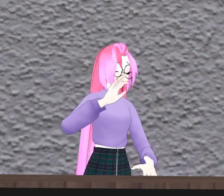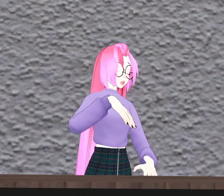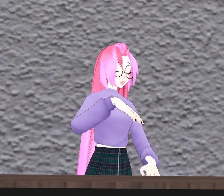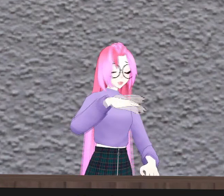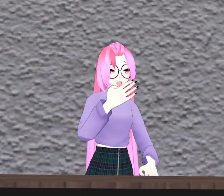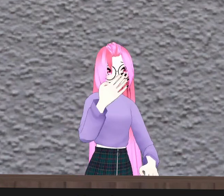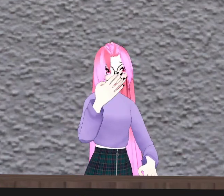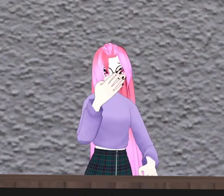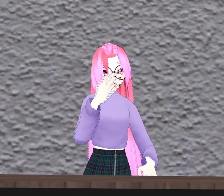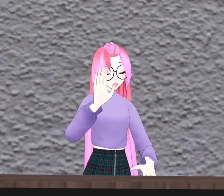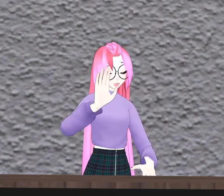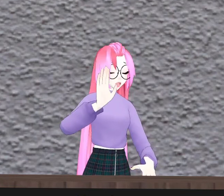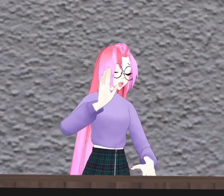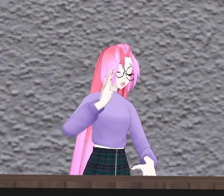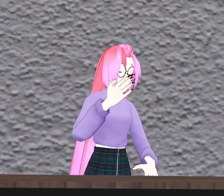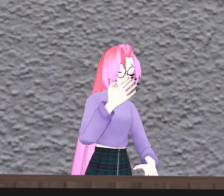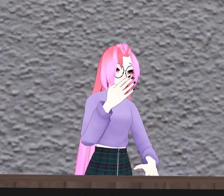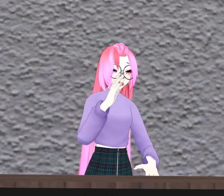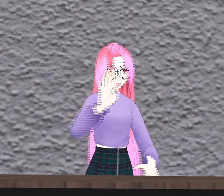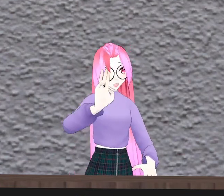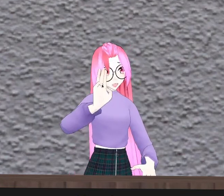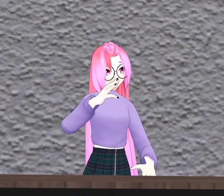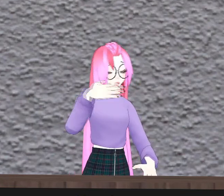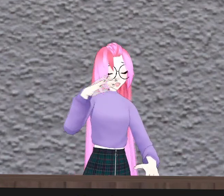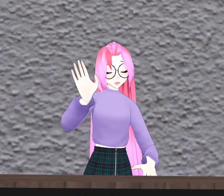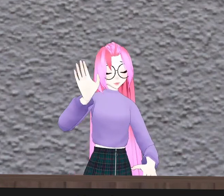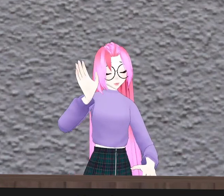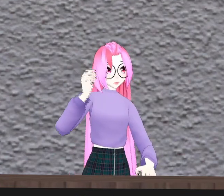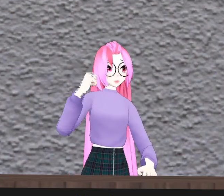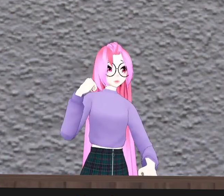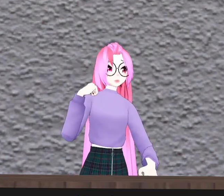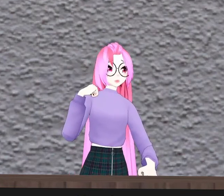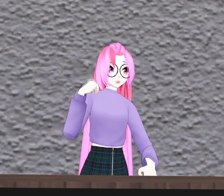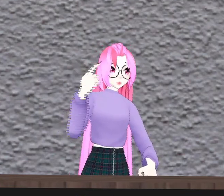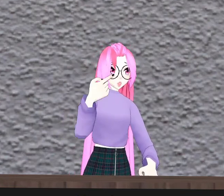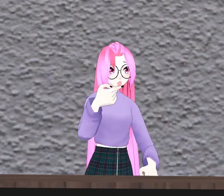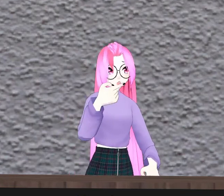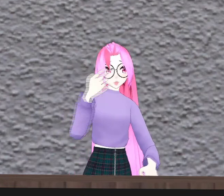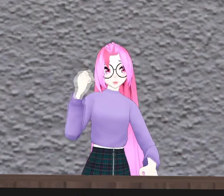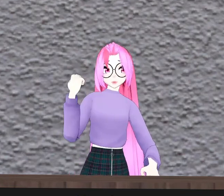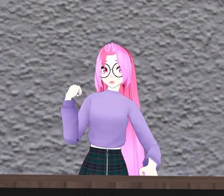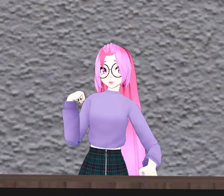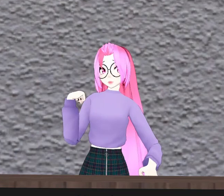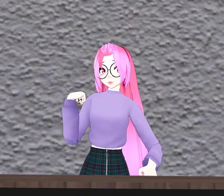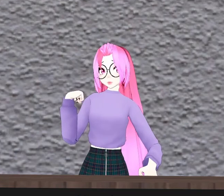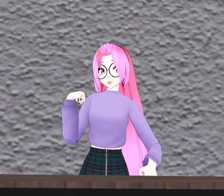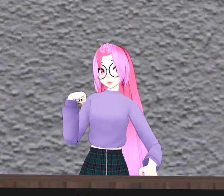35, 45, 46, whatever. What's up?